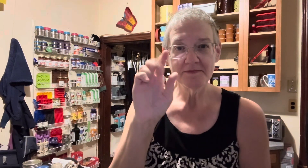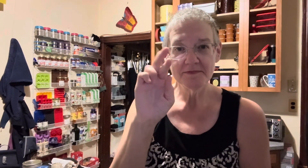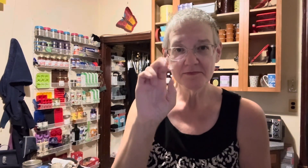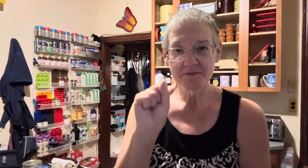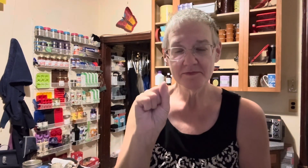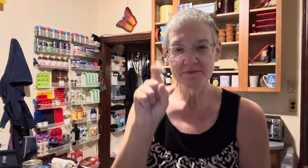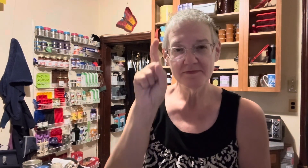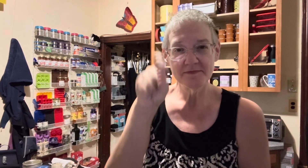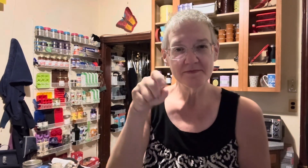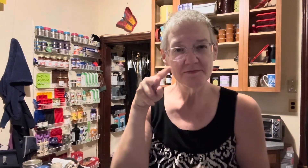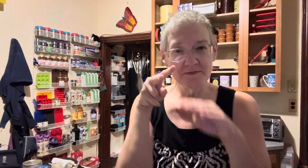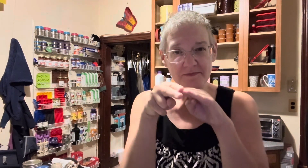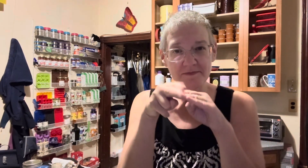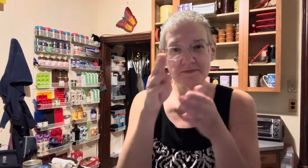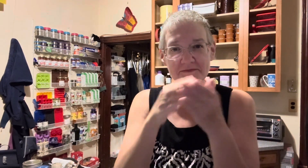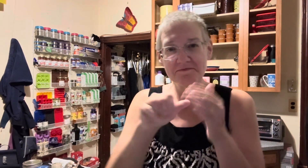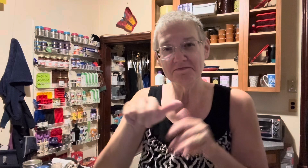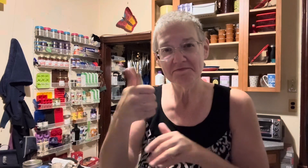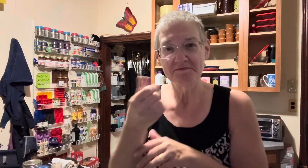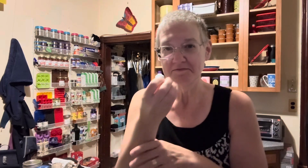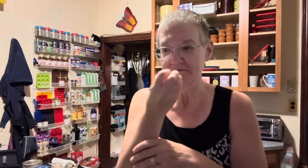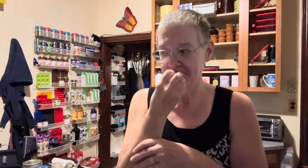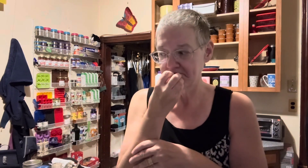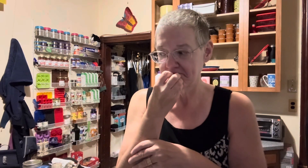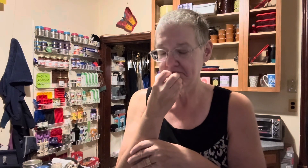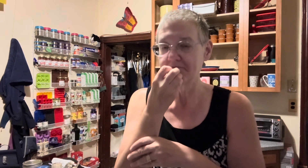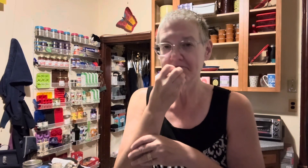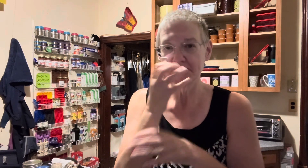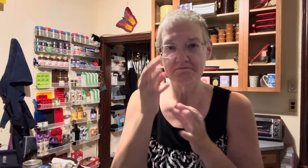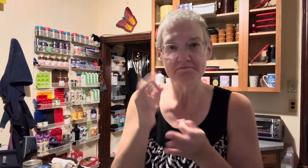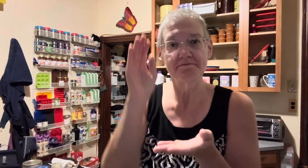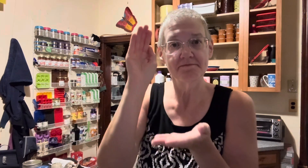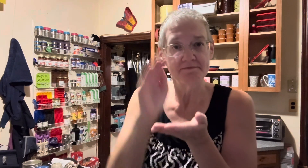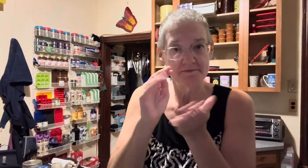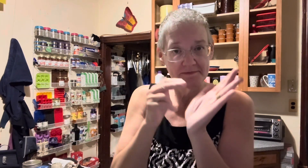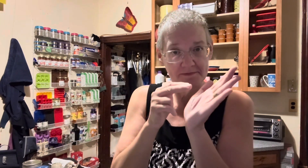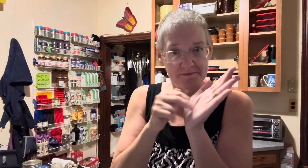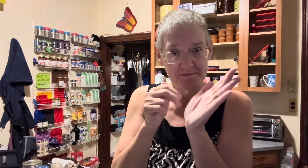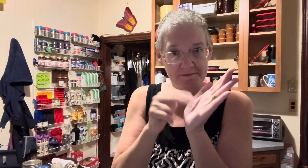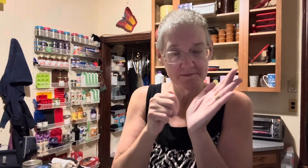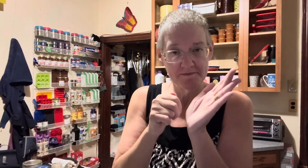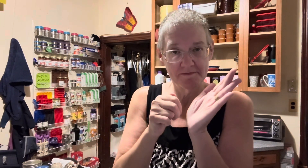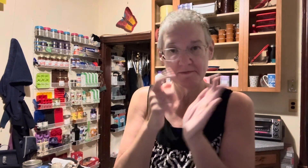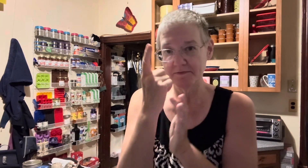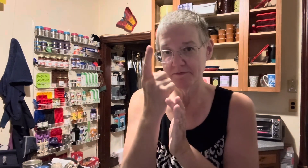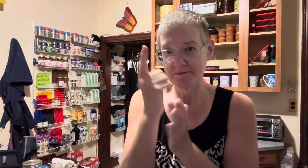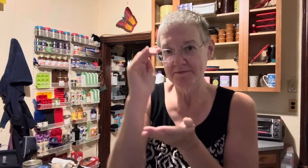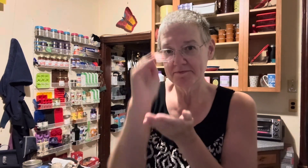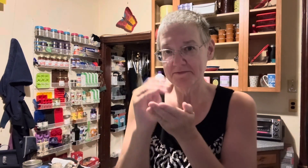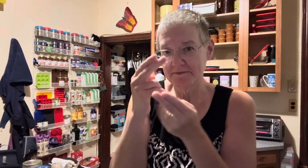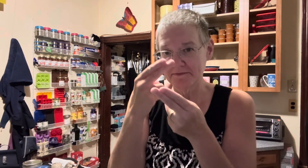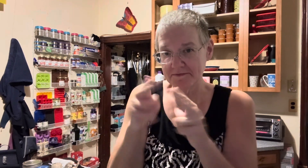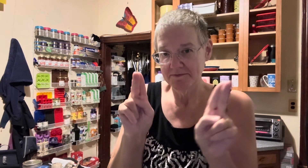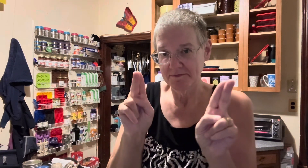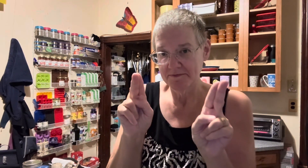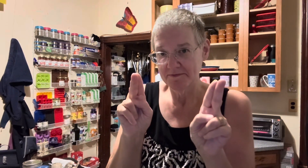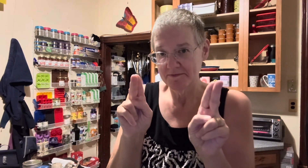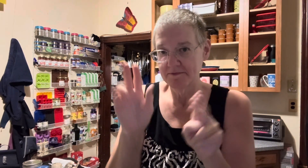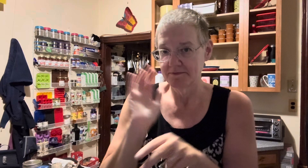cut back calories in some other areas. So I've reduced the butter and the eggs. Normally for breakfast